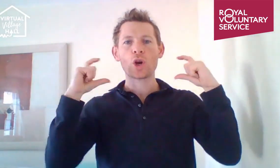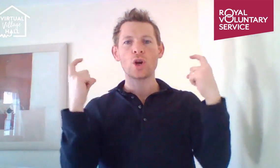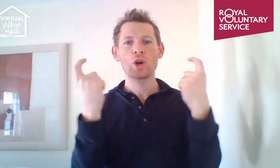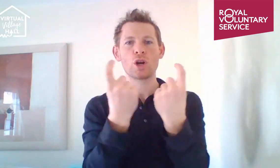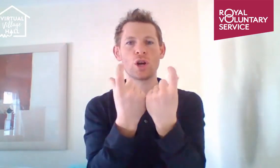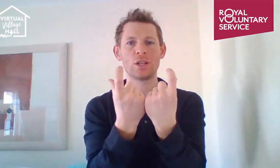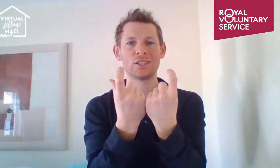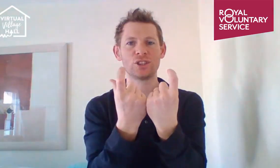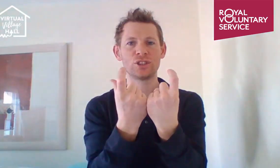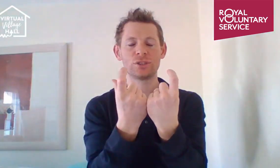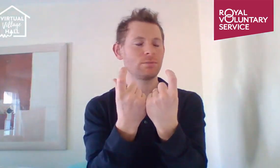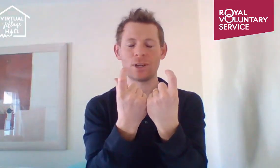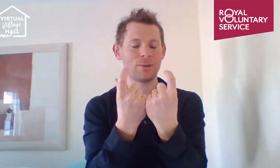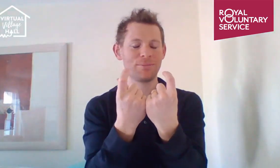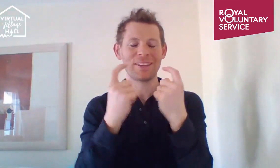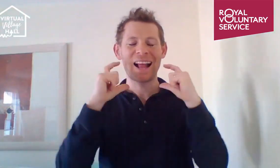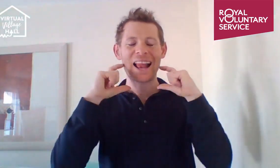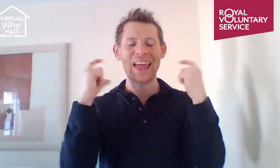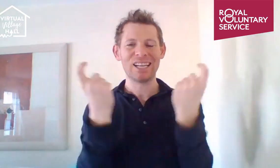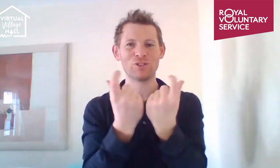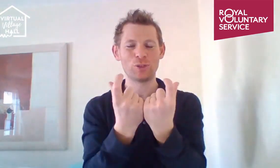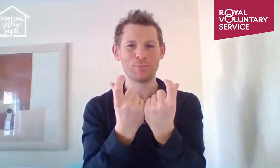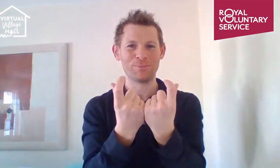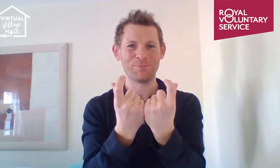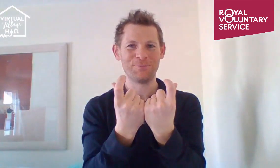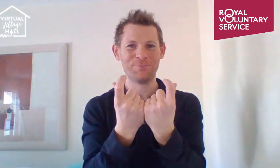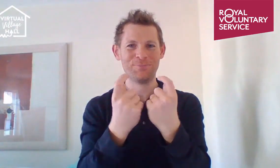So college, sorry,